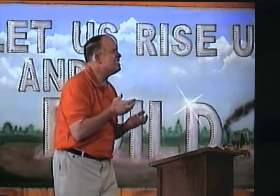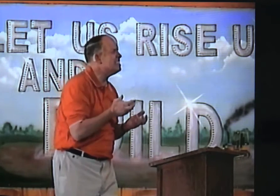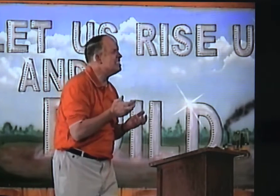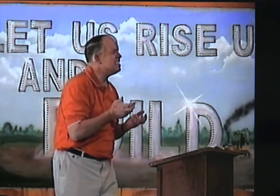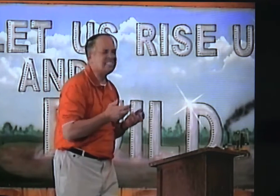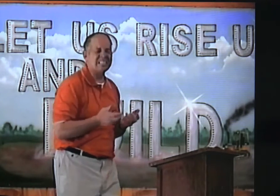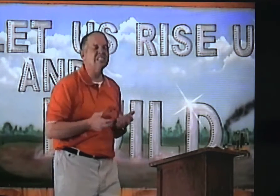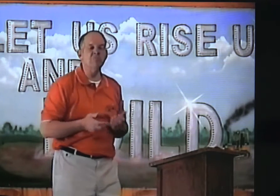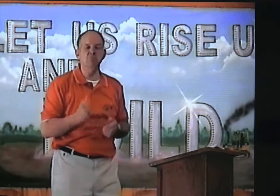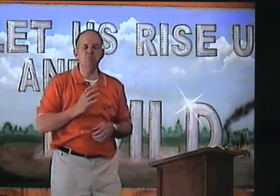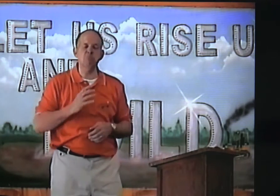to you privately?